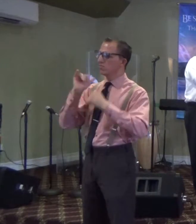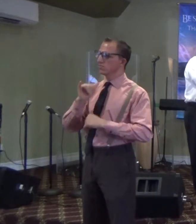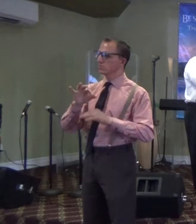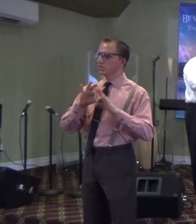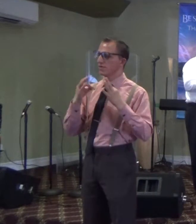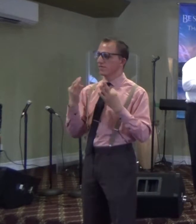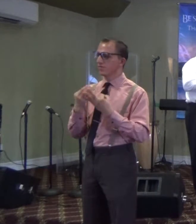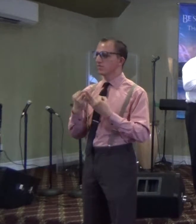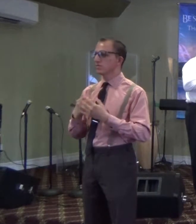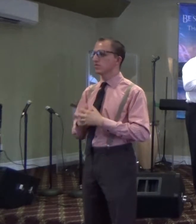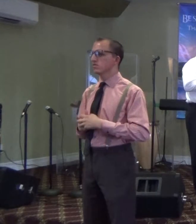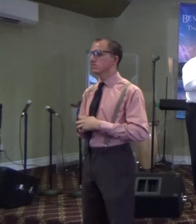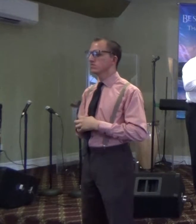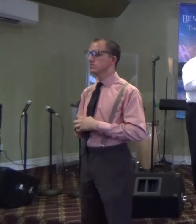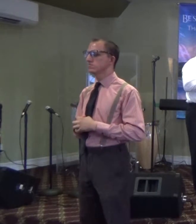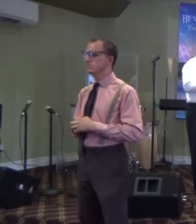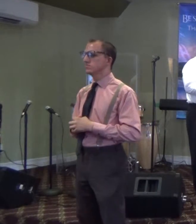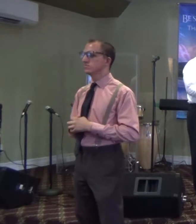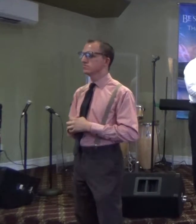that family.